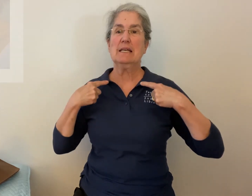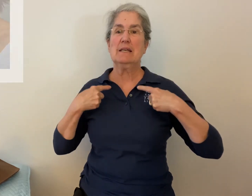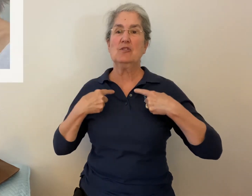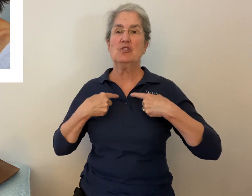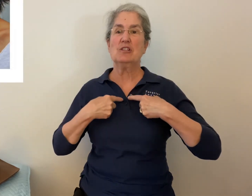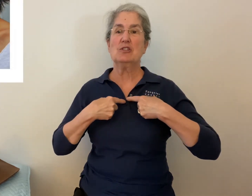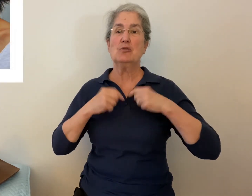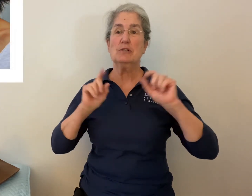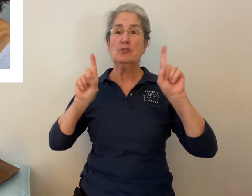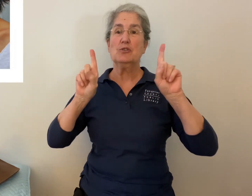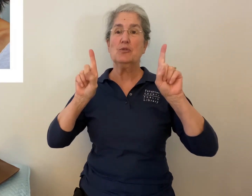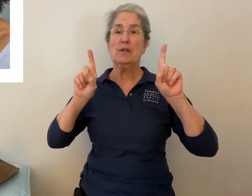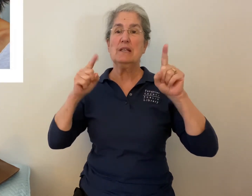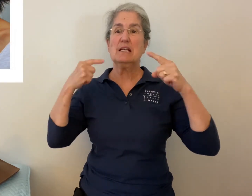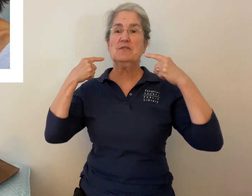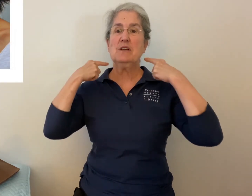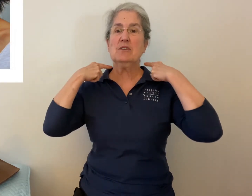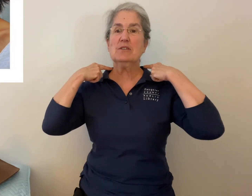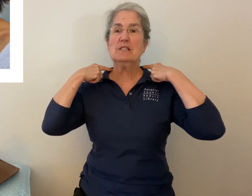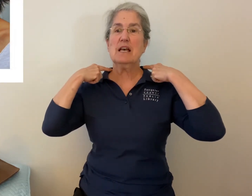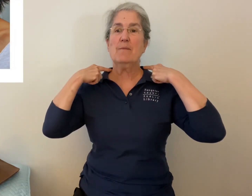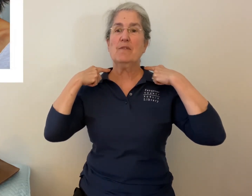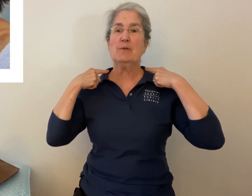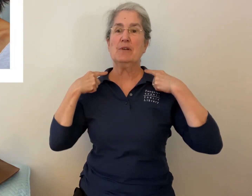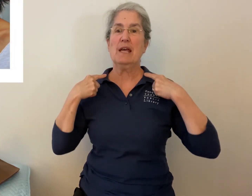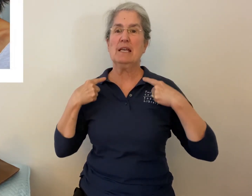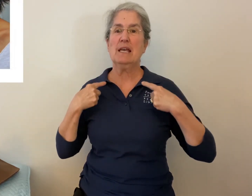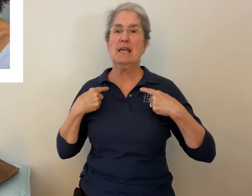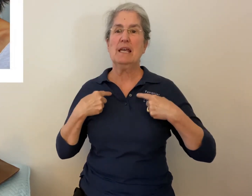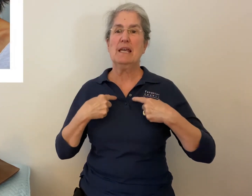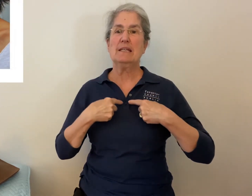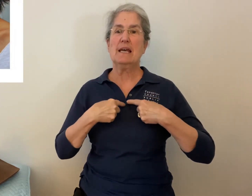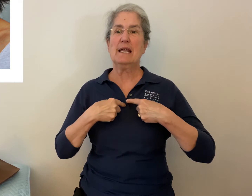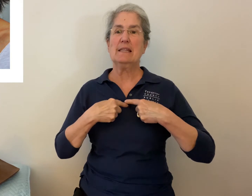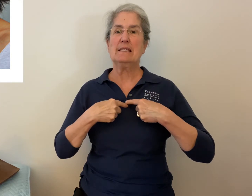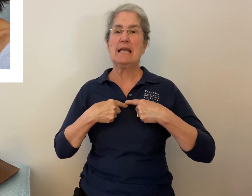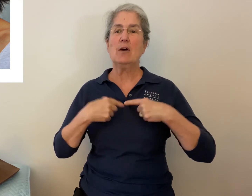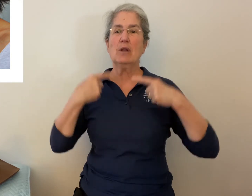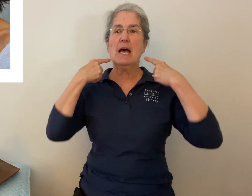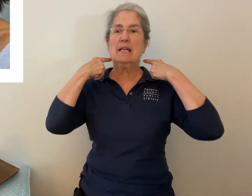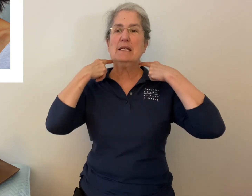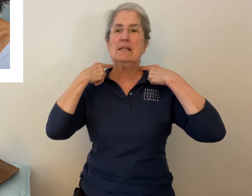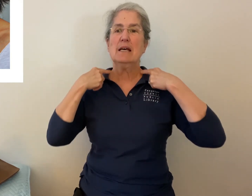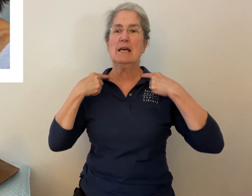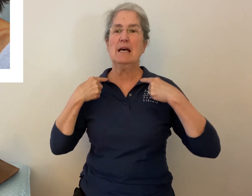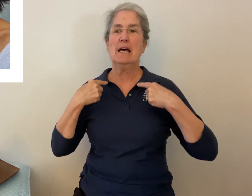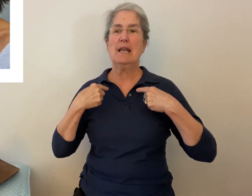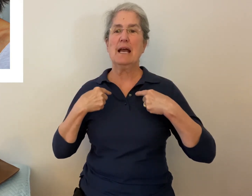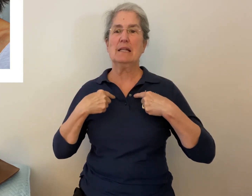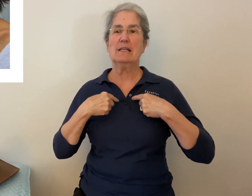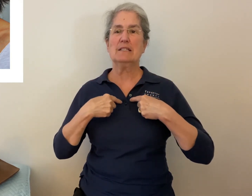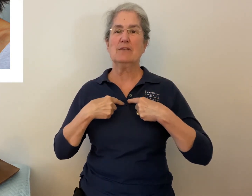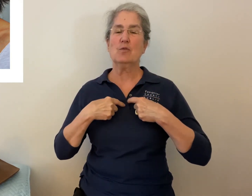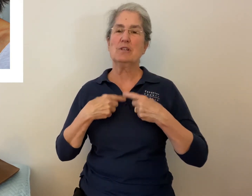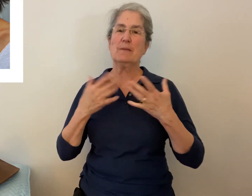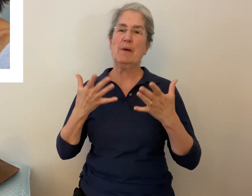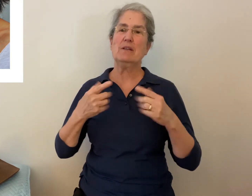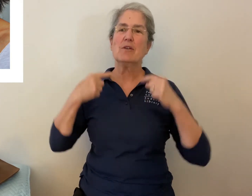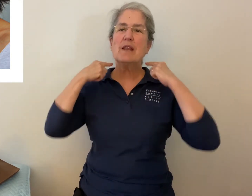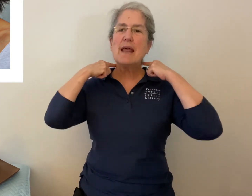you just use your two index fingers, come from your neck and down like this, outlining a necklace. And of course, depending on the